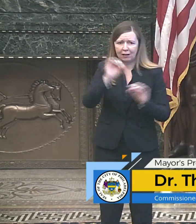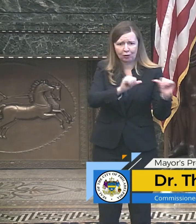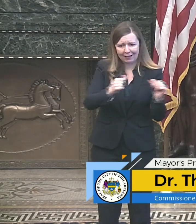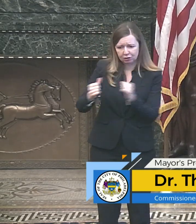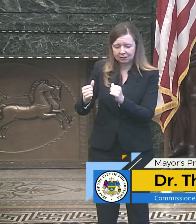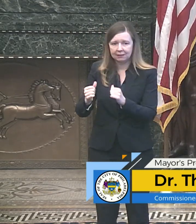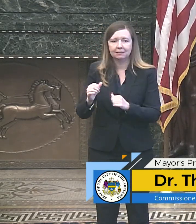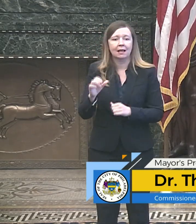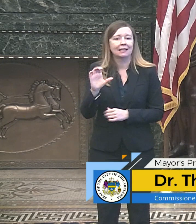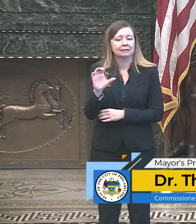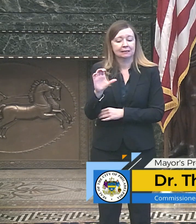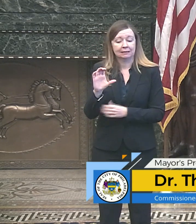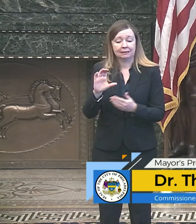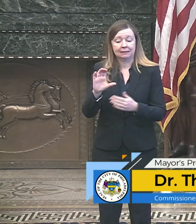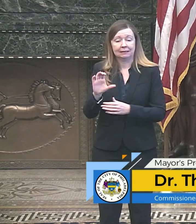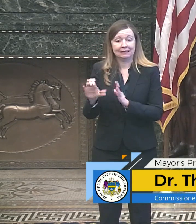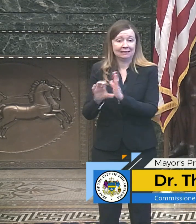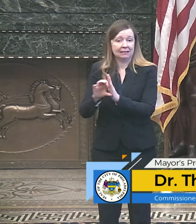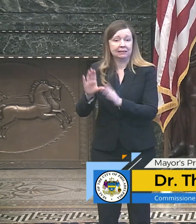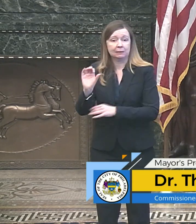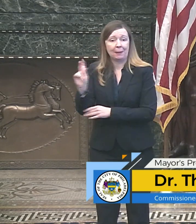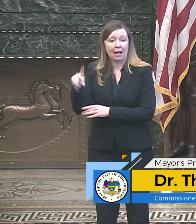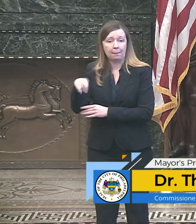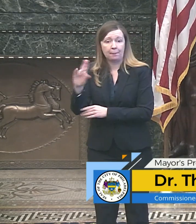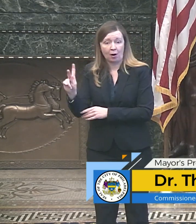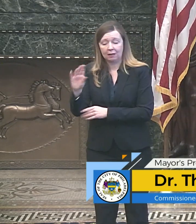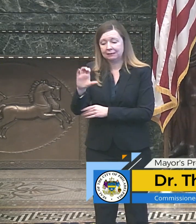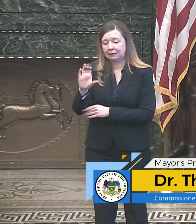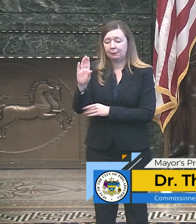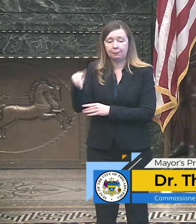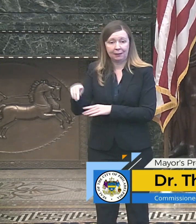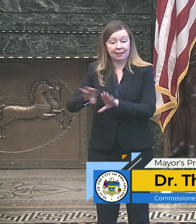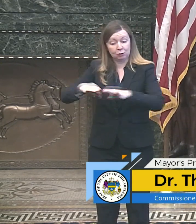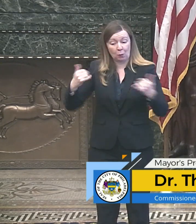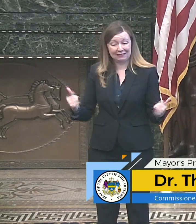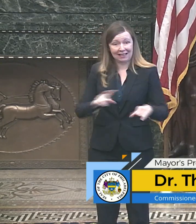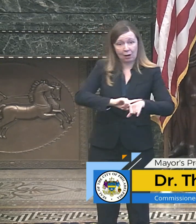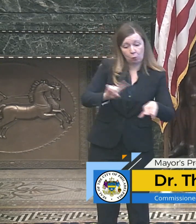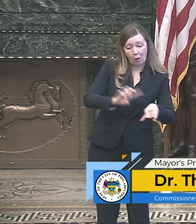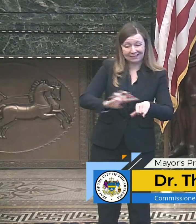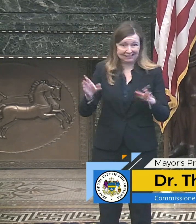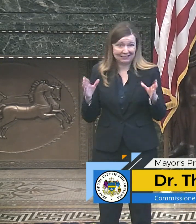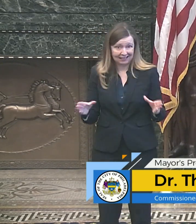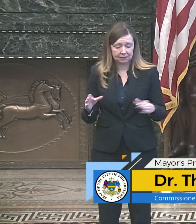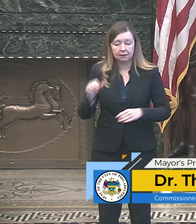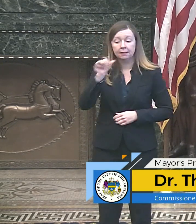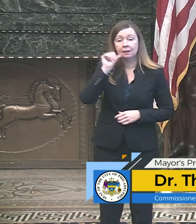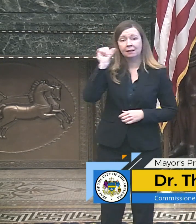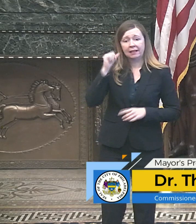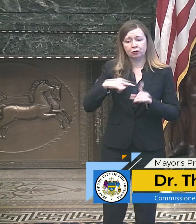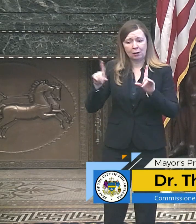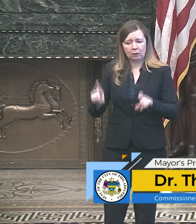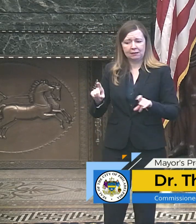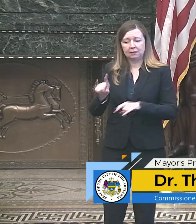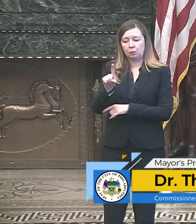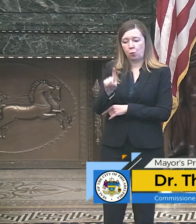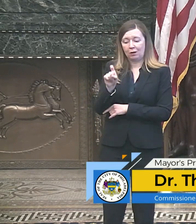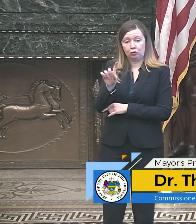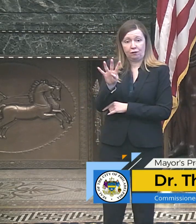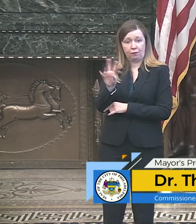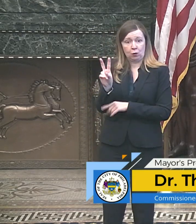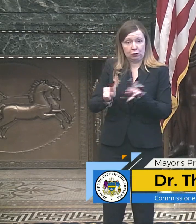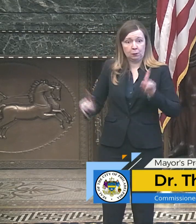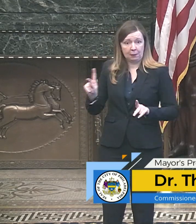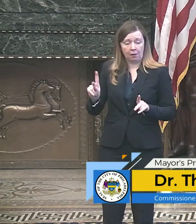agencies at Citizens Bank Park. It is open today from 1 p.m. to 6 p.m. Yesterday, we tested 142 people.